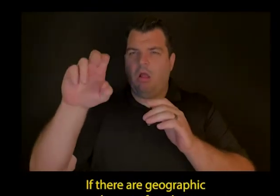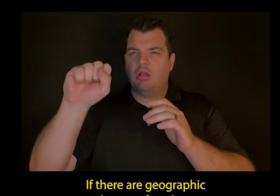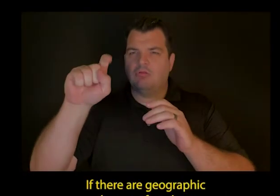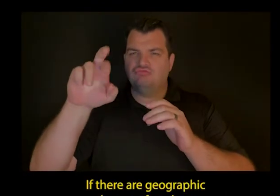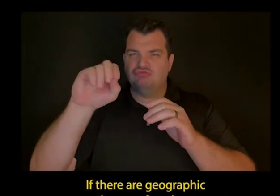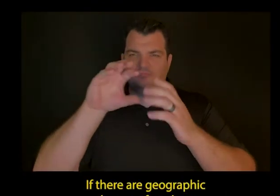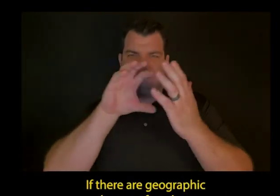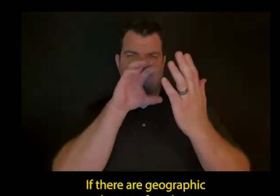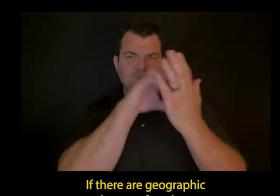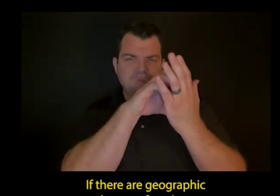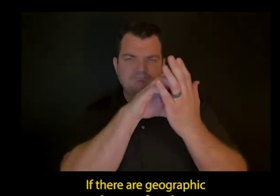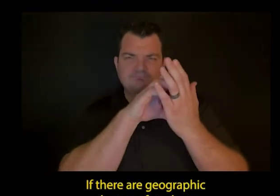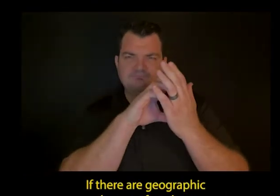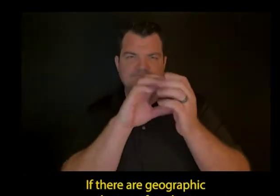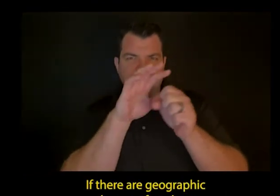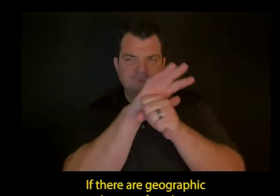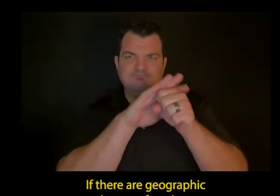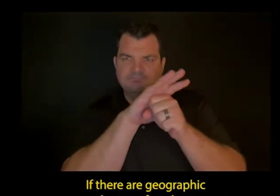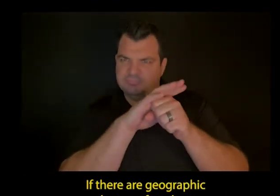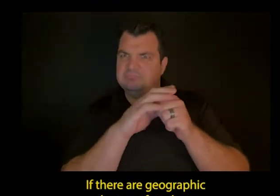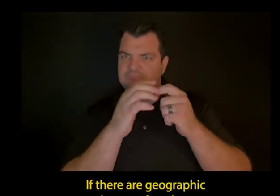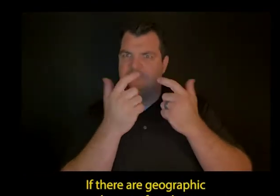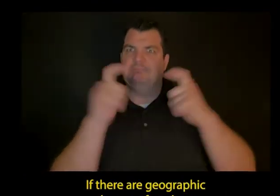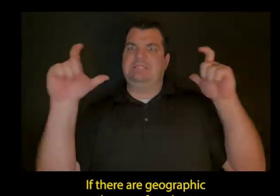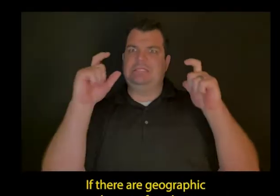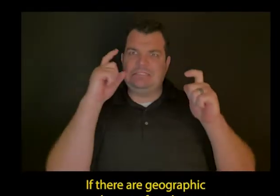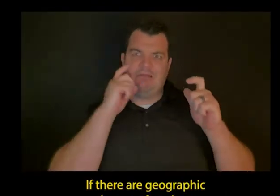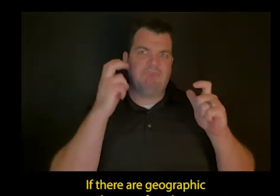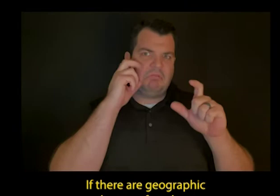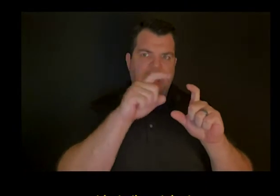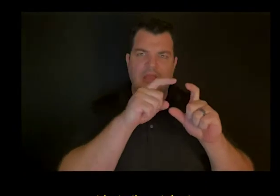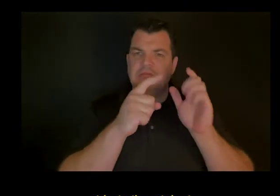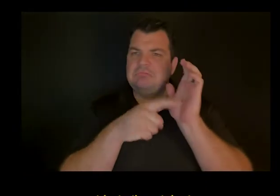if there are geographic clusters of students with similar etiologies.